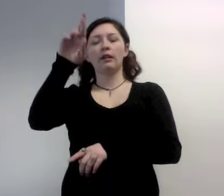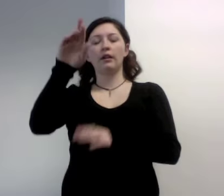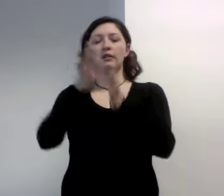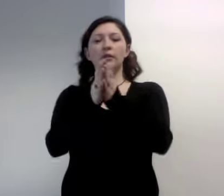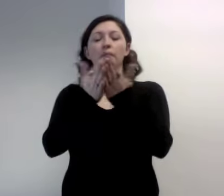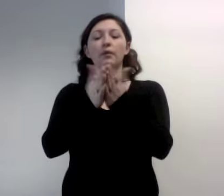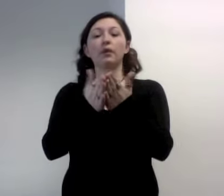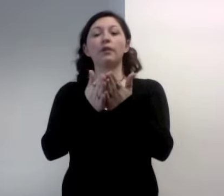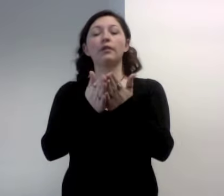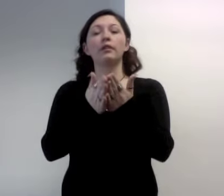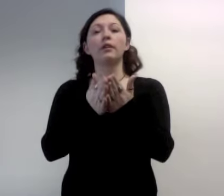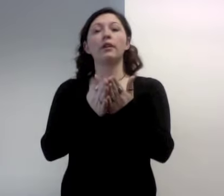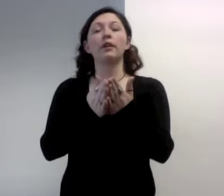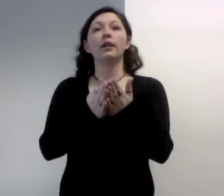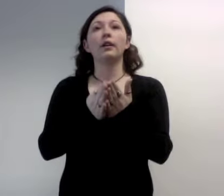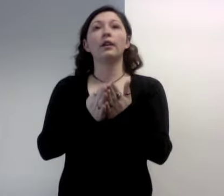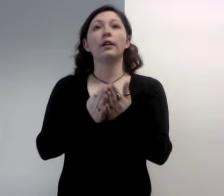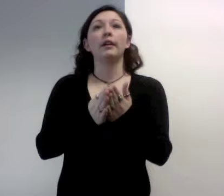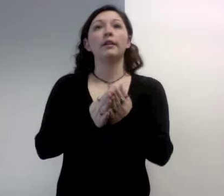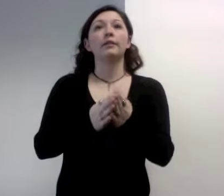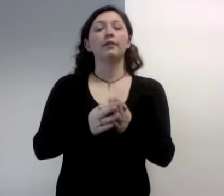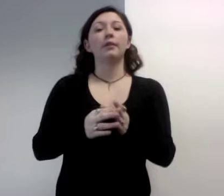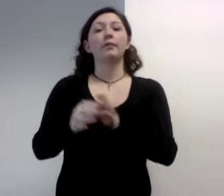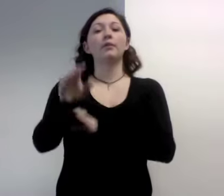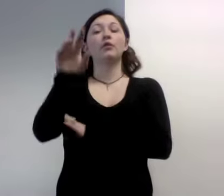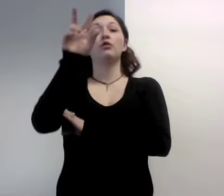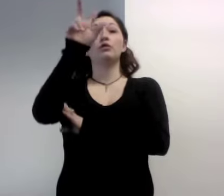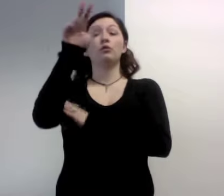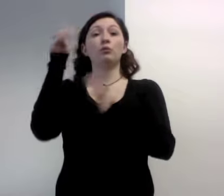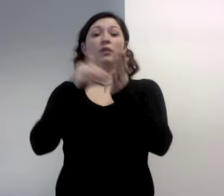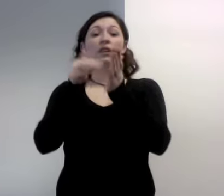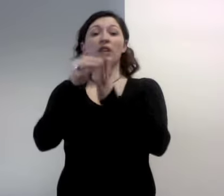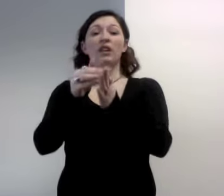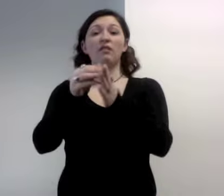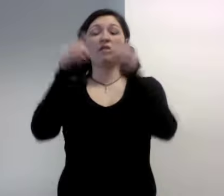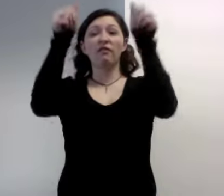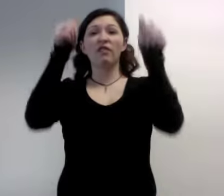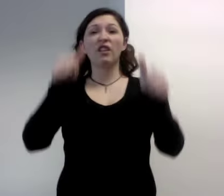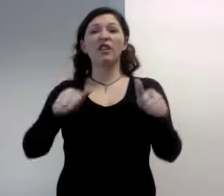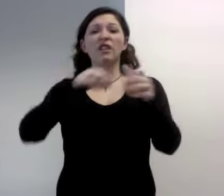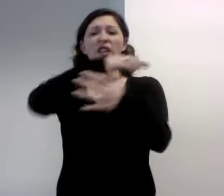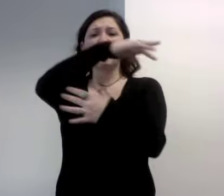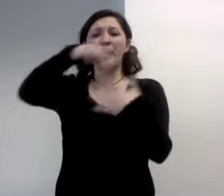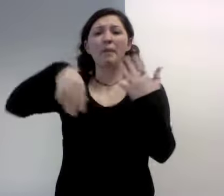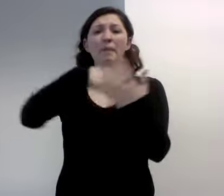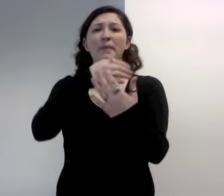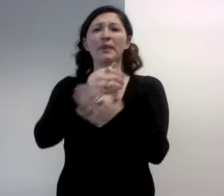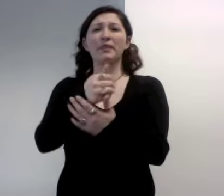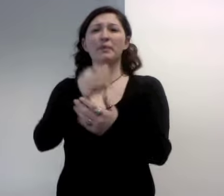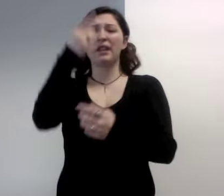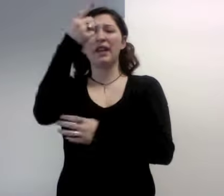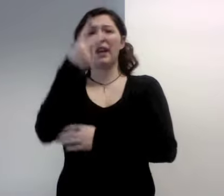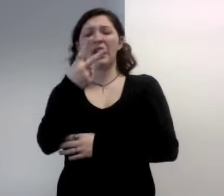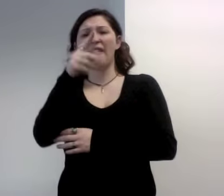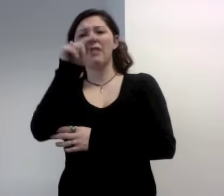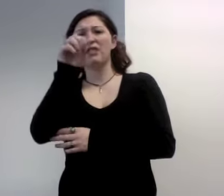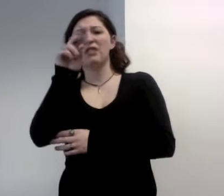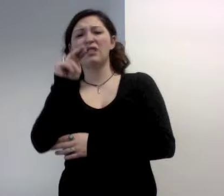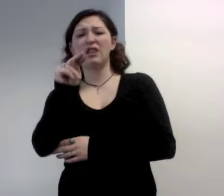2,000 revolutions a minute flyers and mixed with half a ton of other meat. No odor,